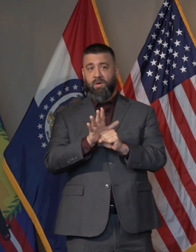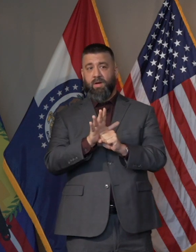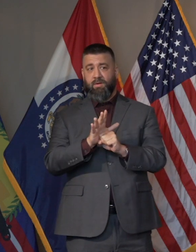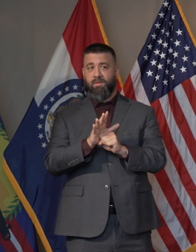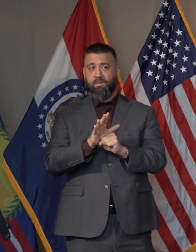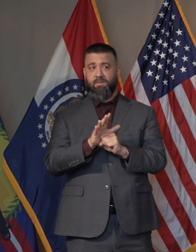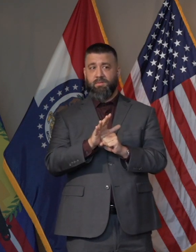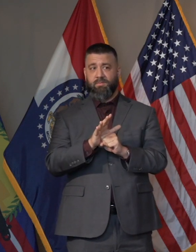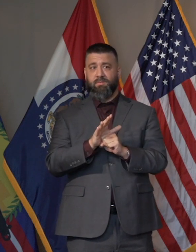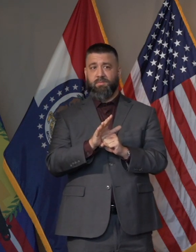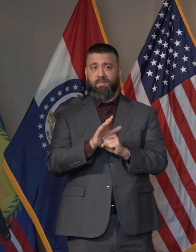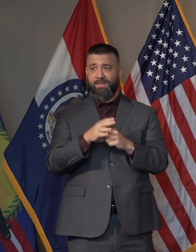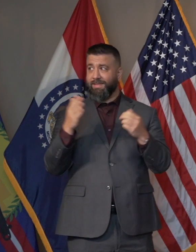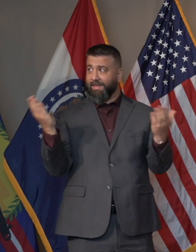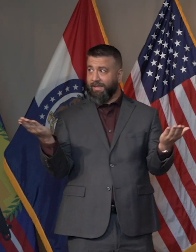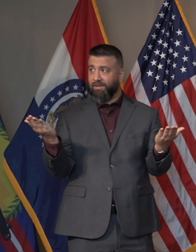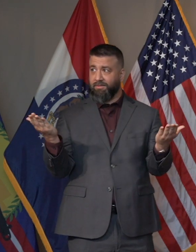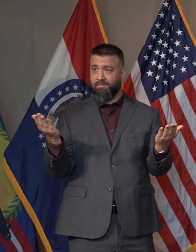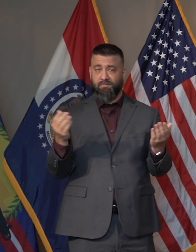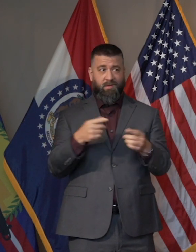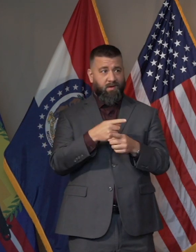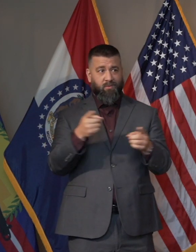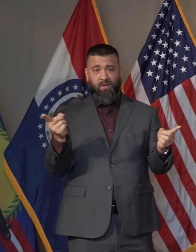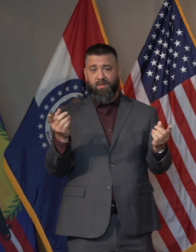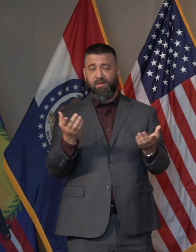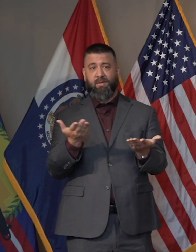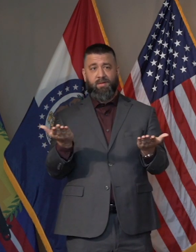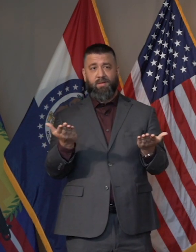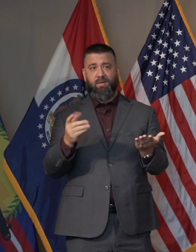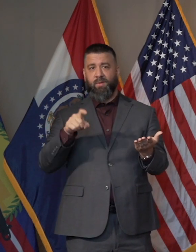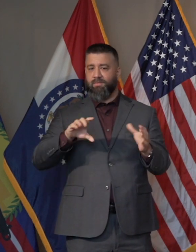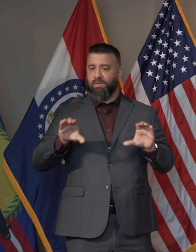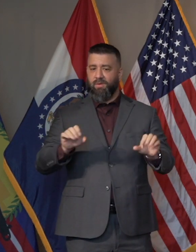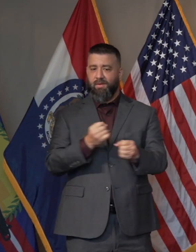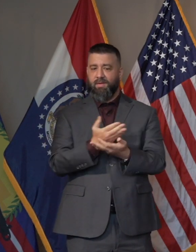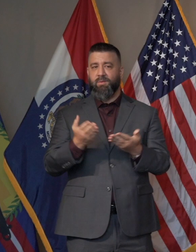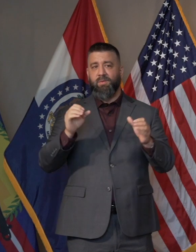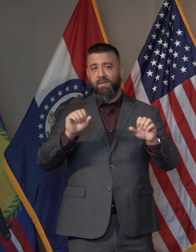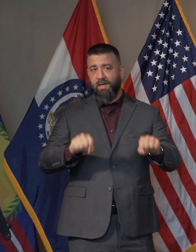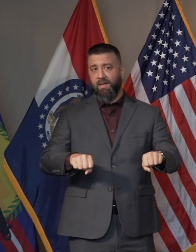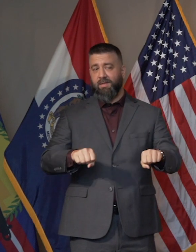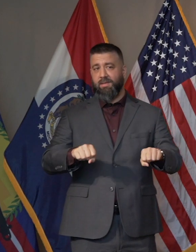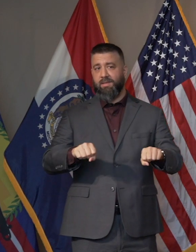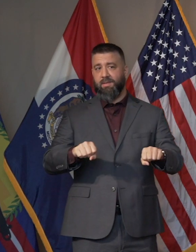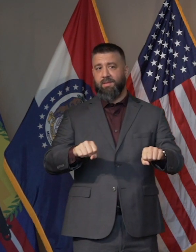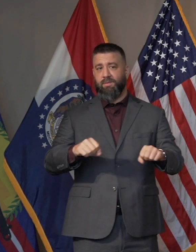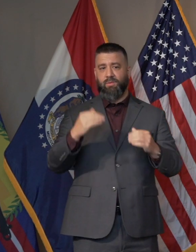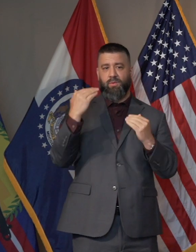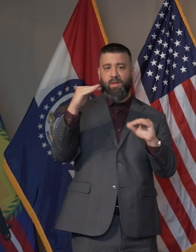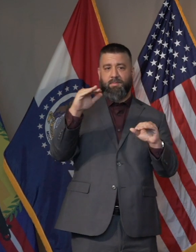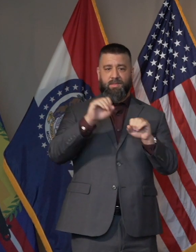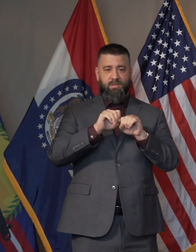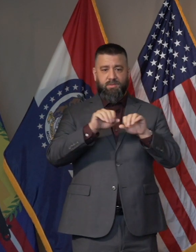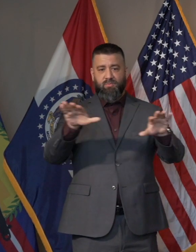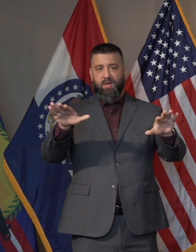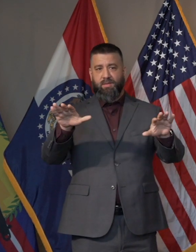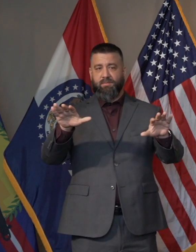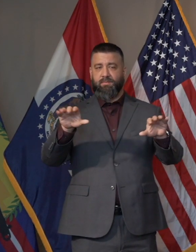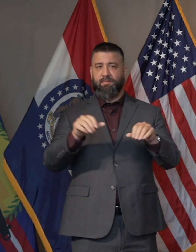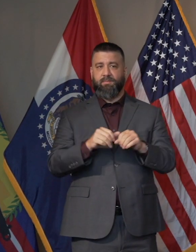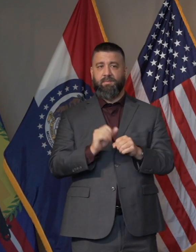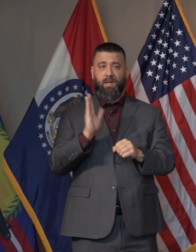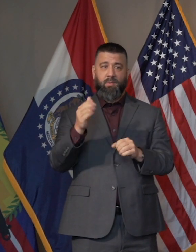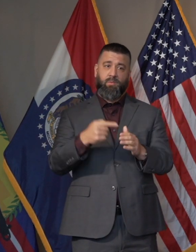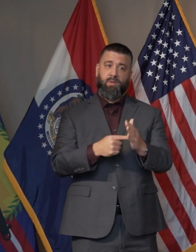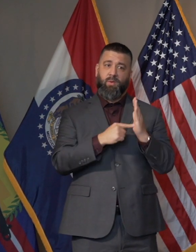so present in our community that we have to do what we can to limit the spread as much as possible, and that